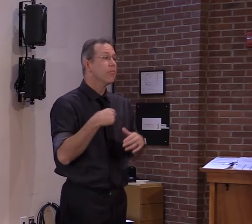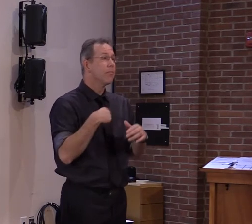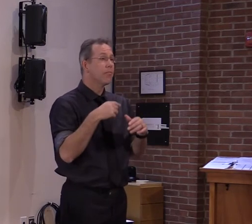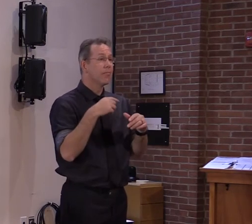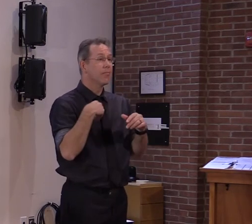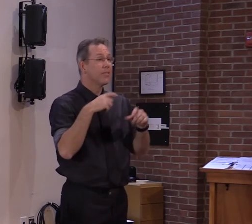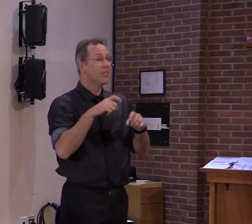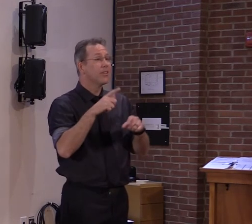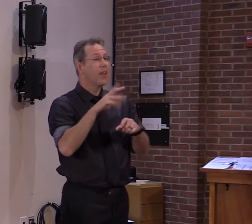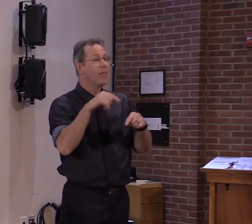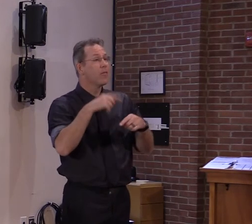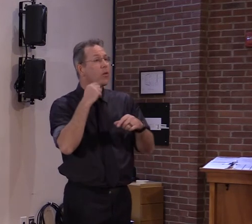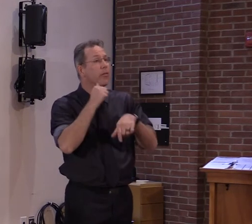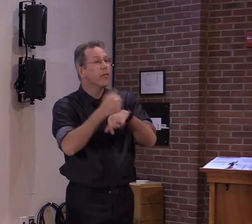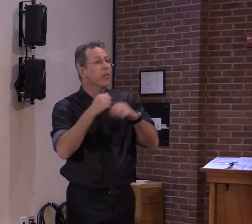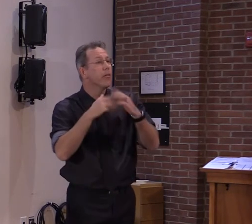on-demand